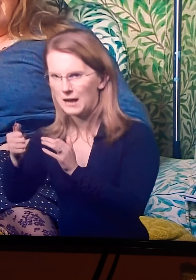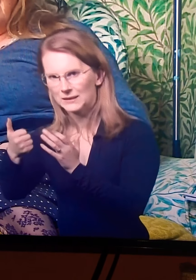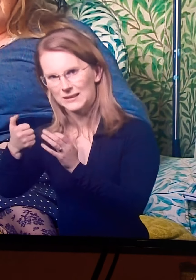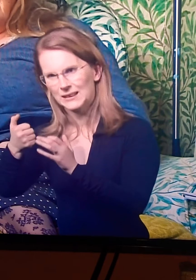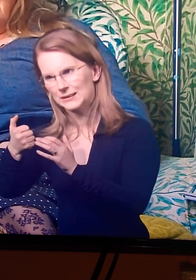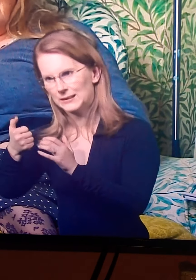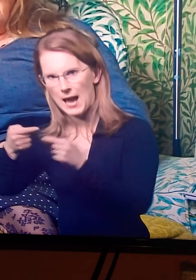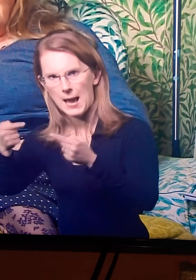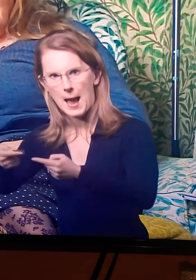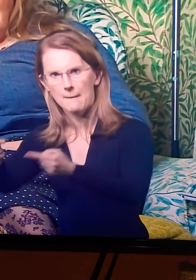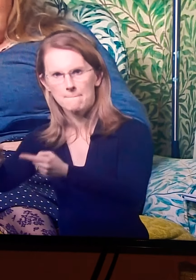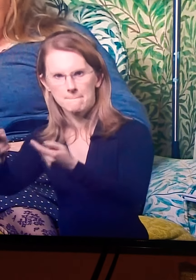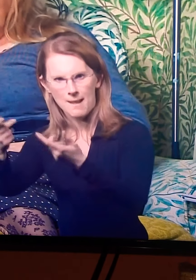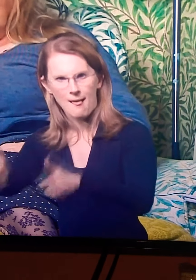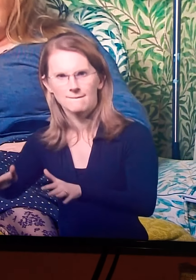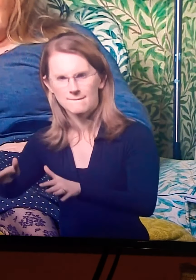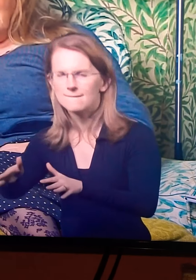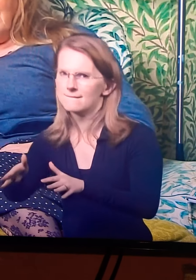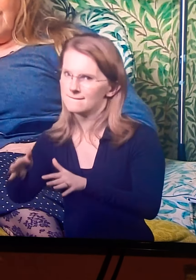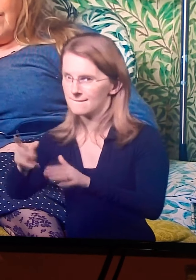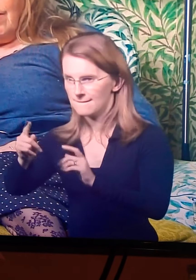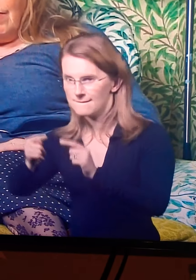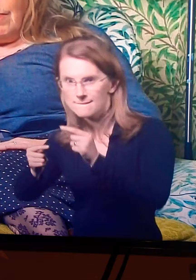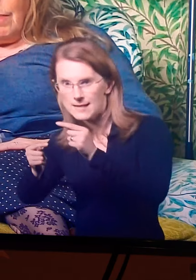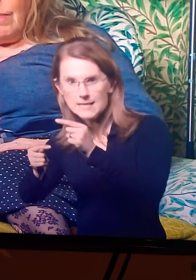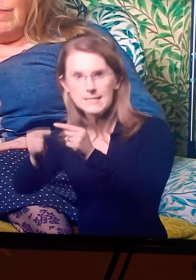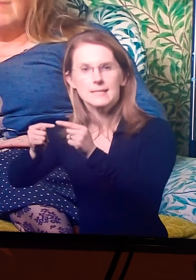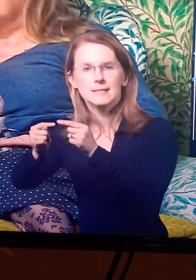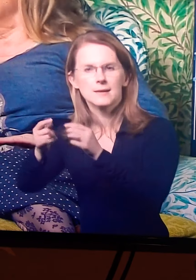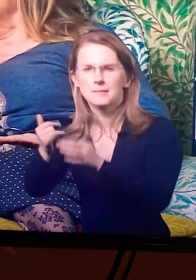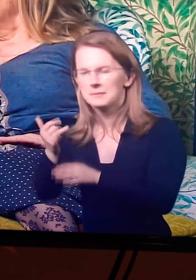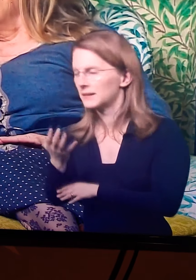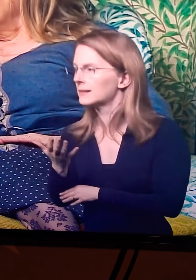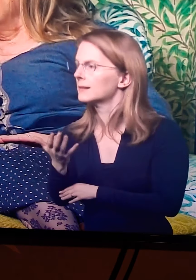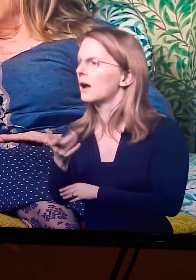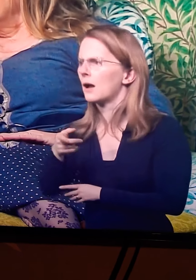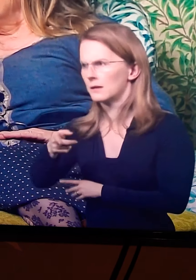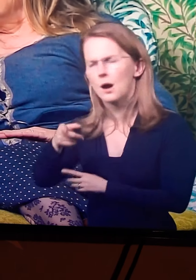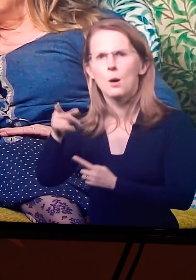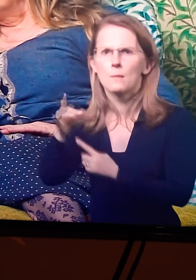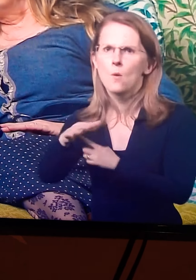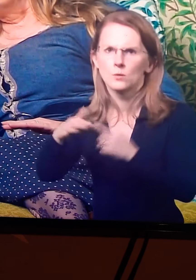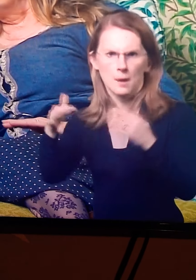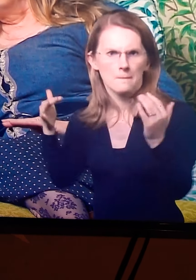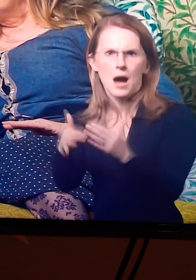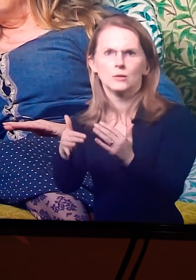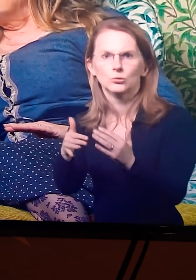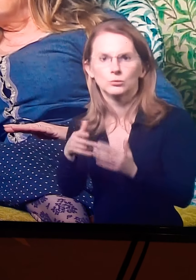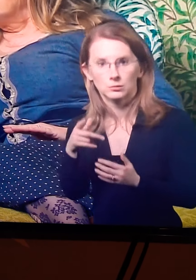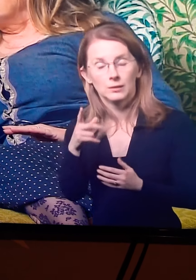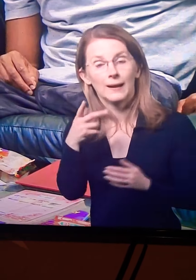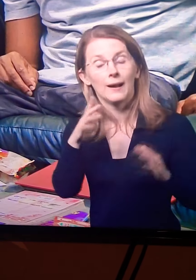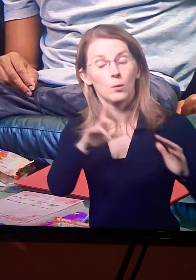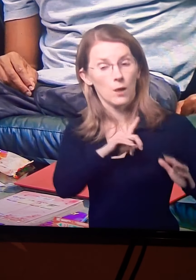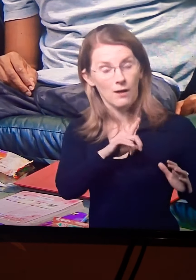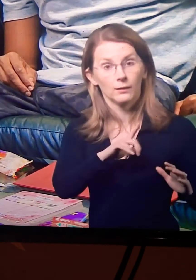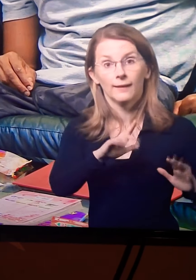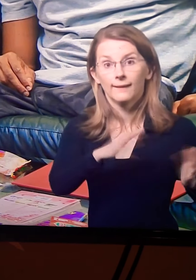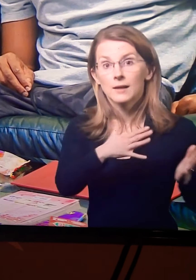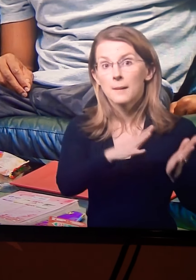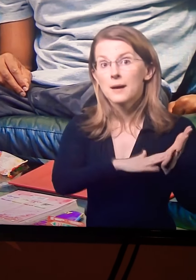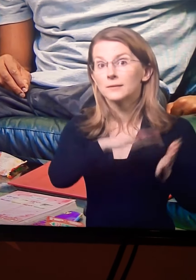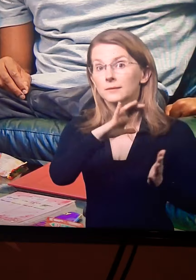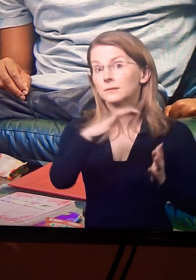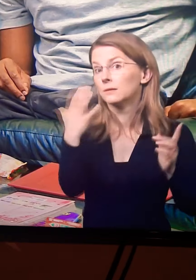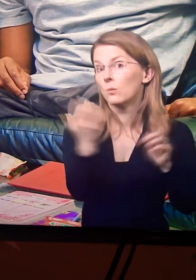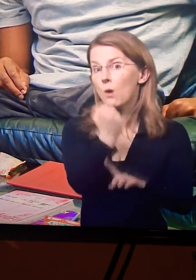Nutty. This is a very important match because if Manchester City had won this, it would have been the earliest title clincher. They could have won the